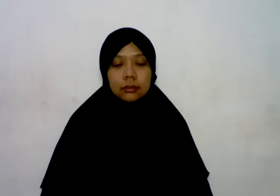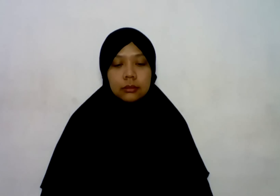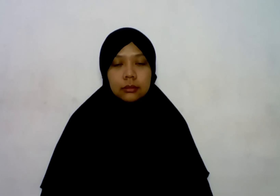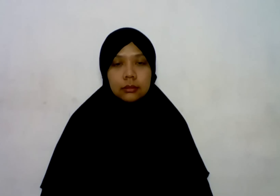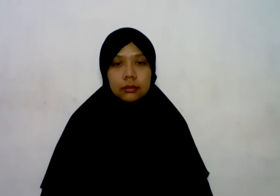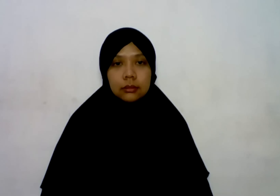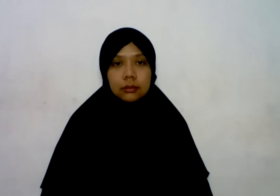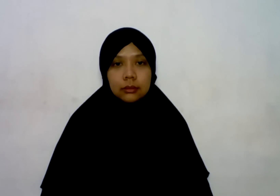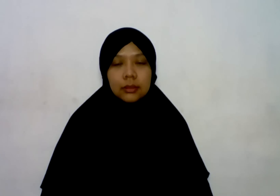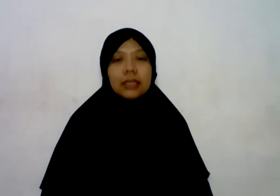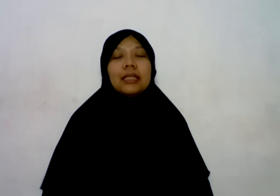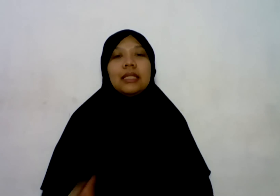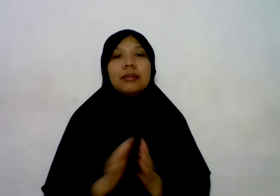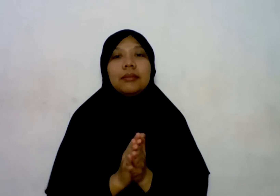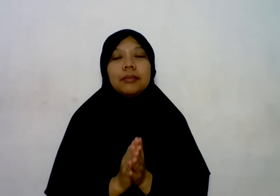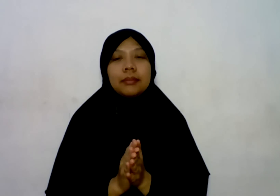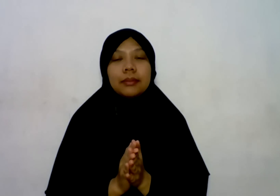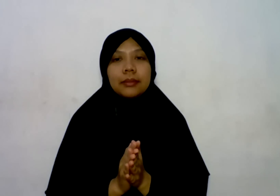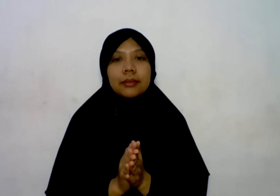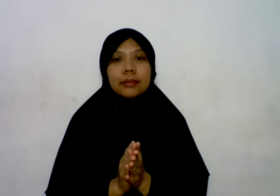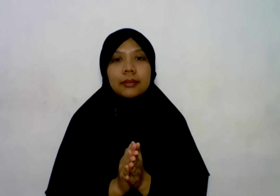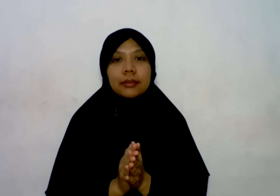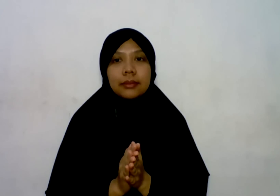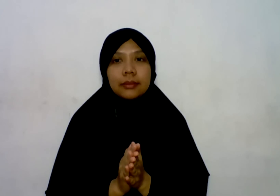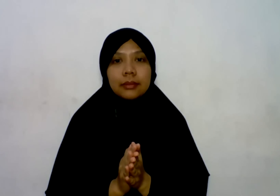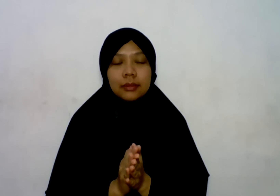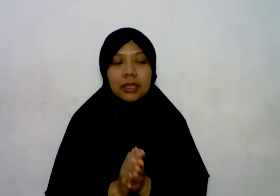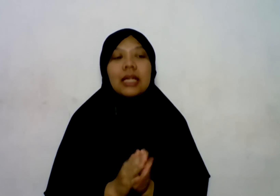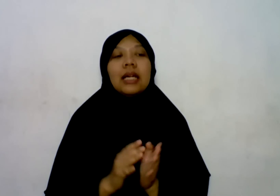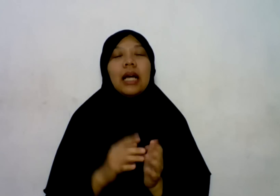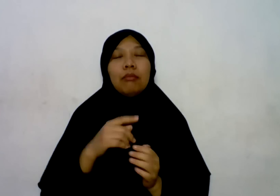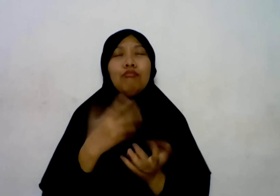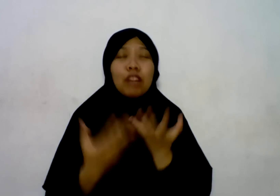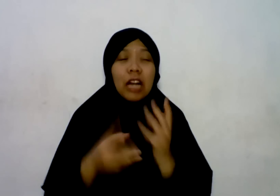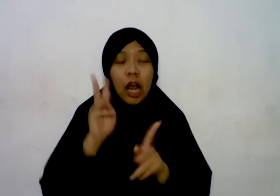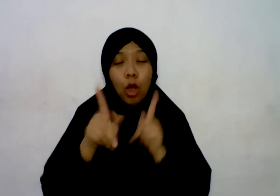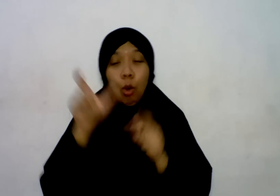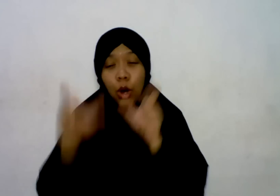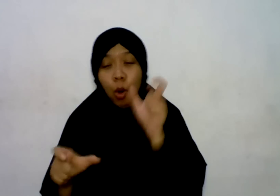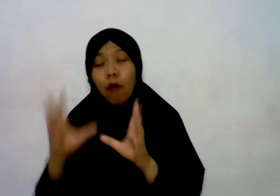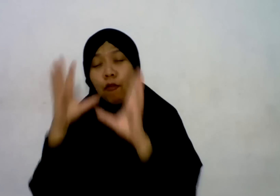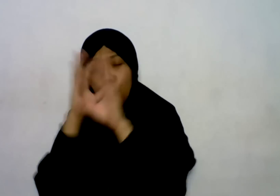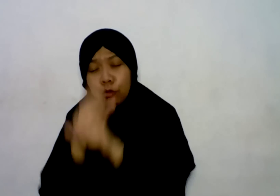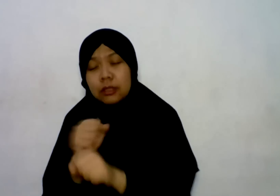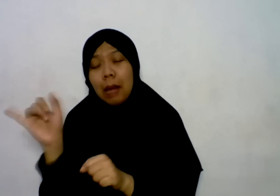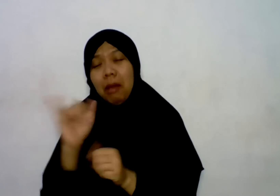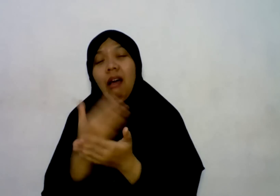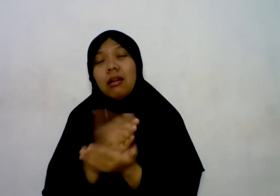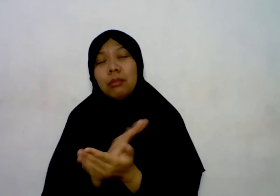an academic, because it would be the most boring thing ever, right? We need to generate